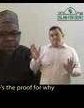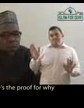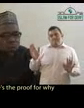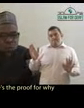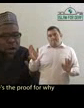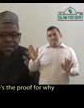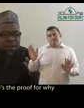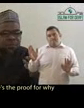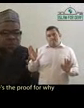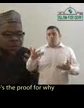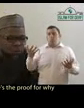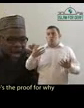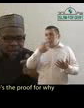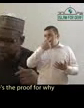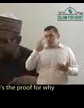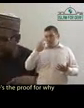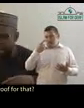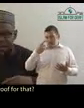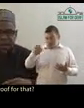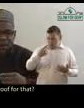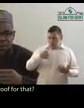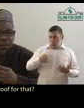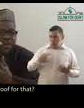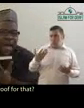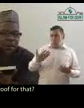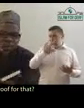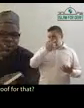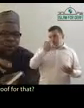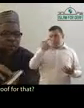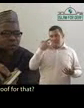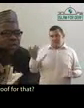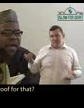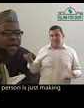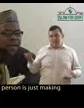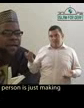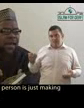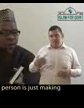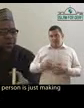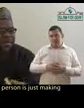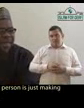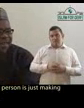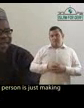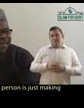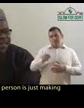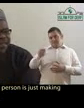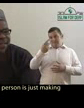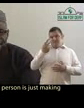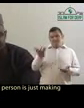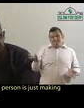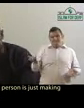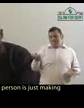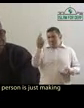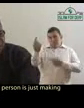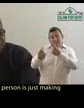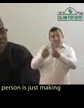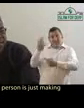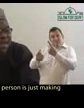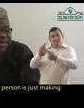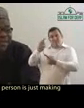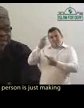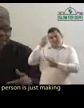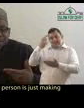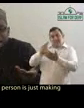them, where's the proof of why you're saying that? Where is that? Where's the proof of that? And you'll see, that